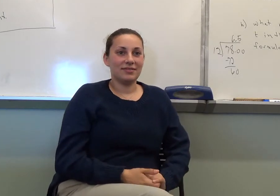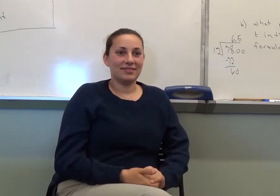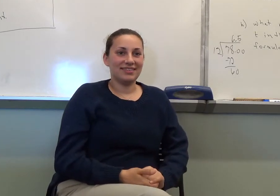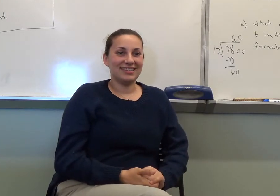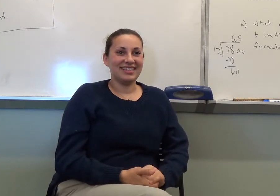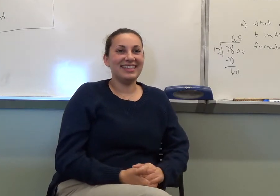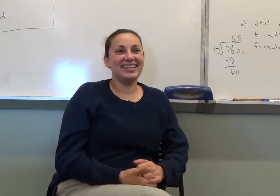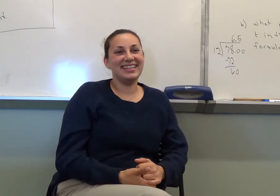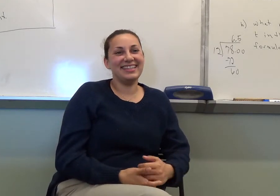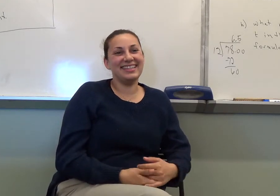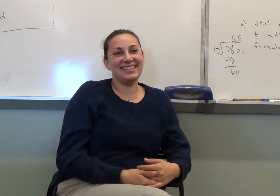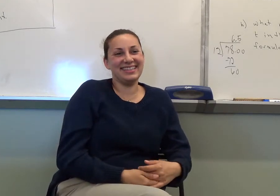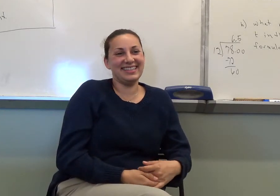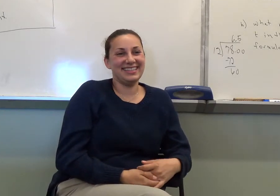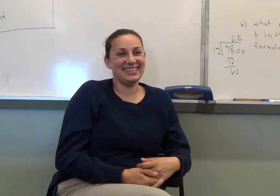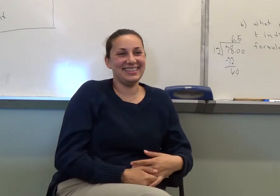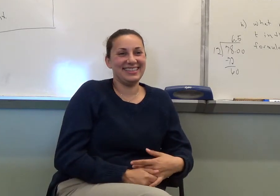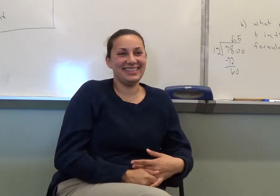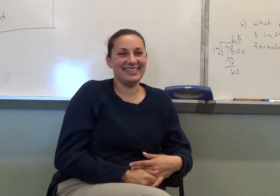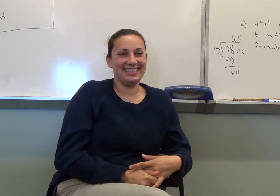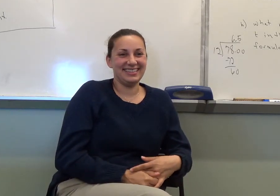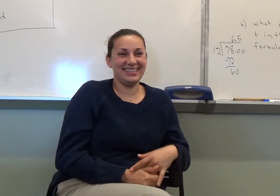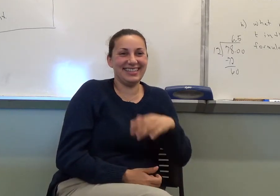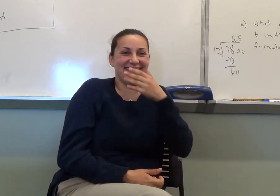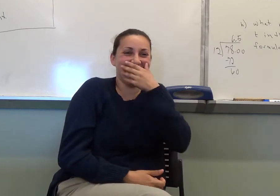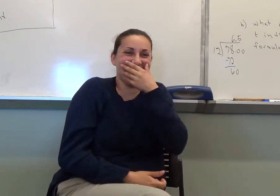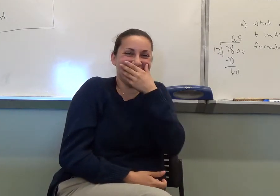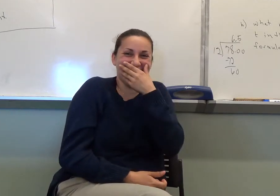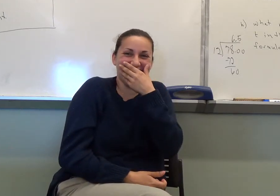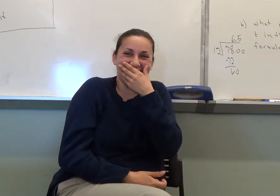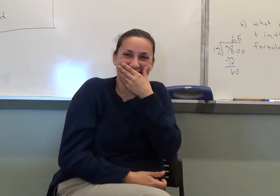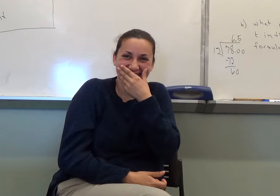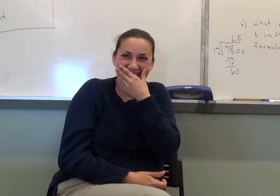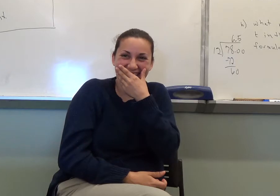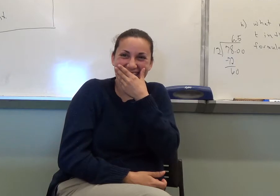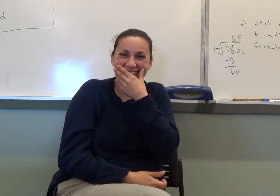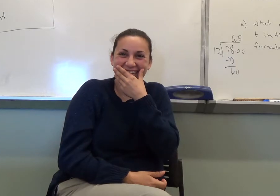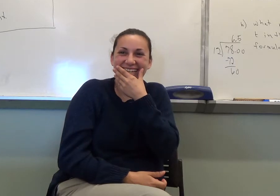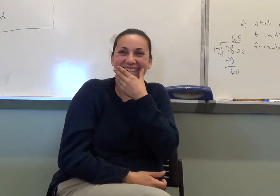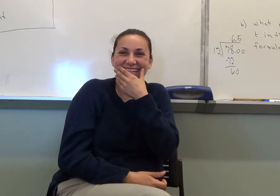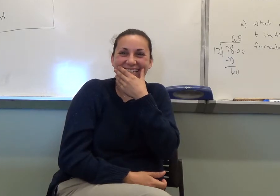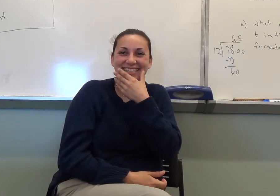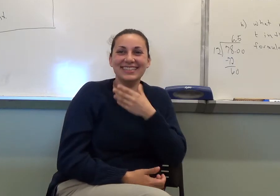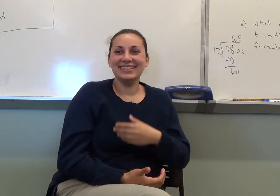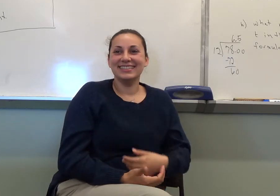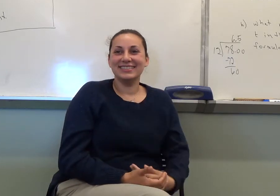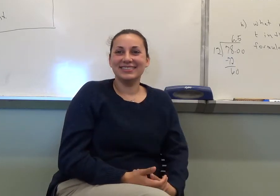The T is still the time in years, so those haven't changed.